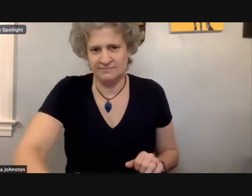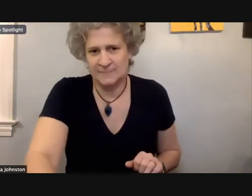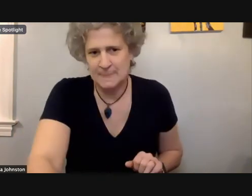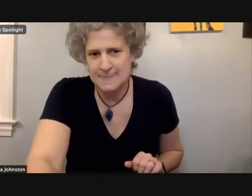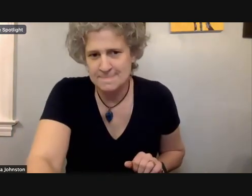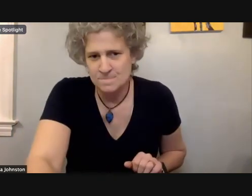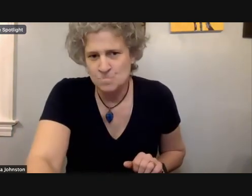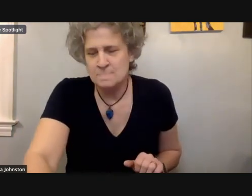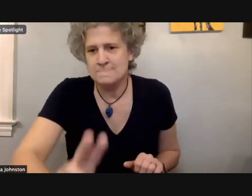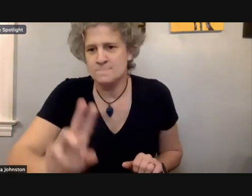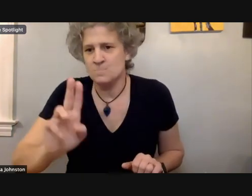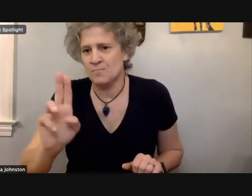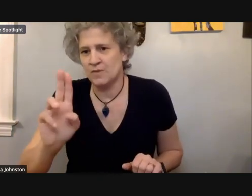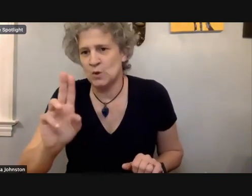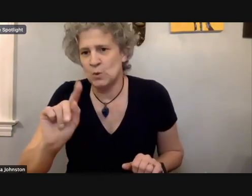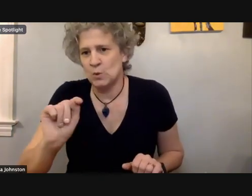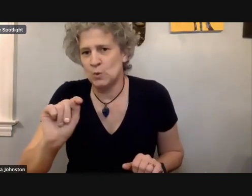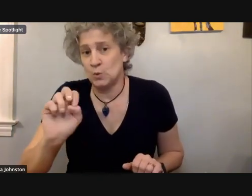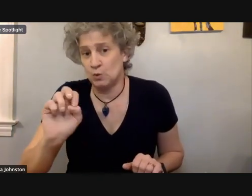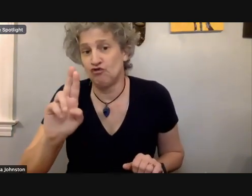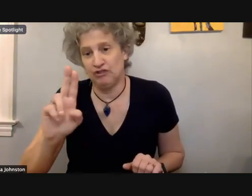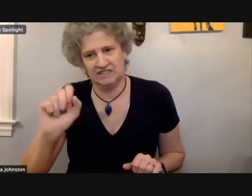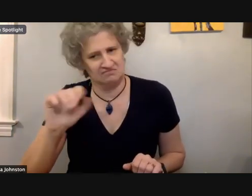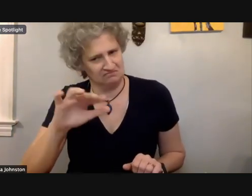describe what they look like using some classifiers.